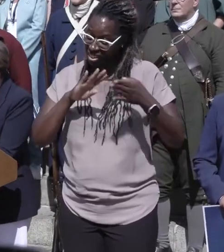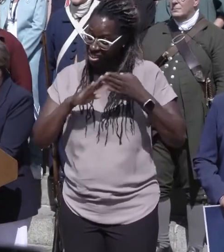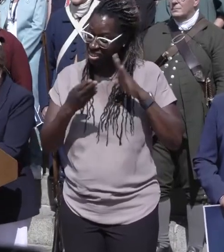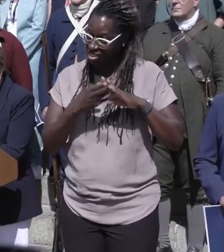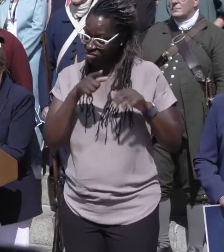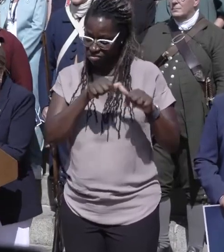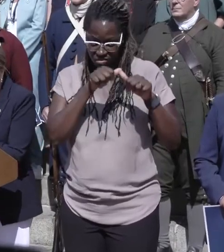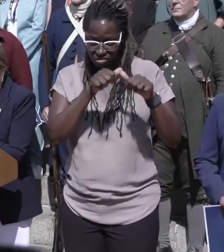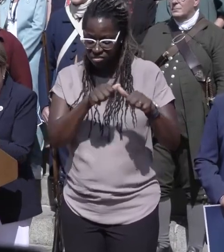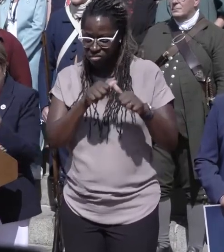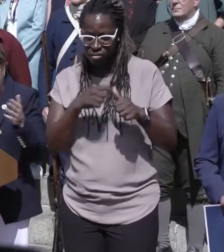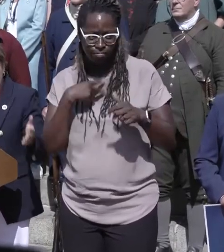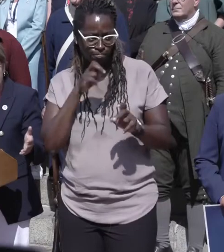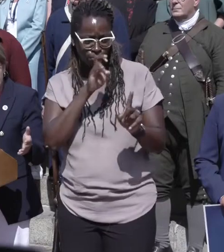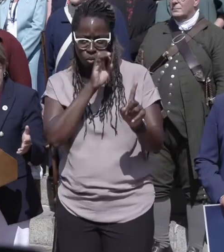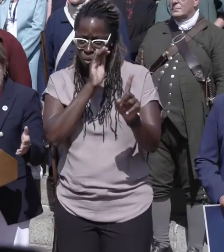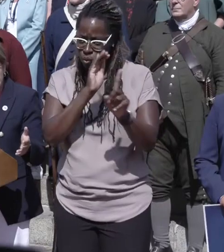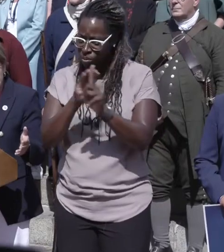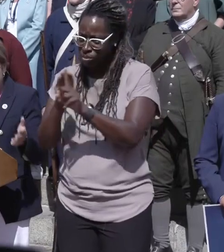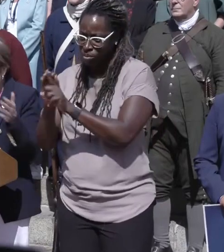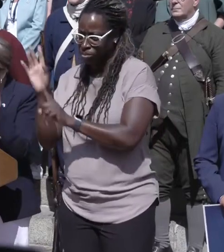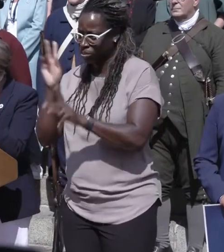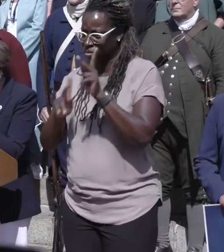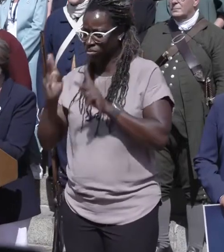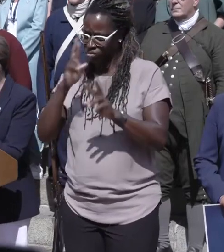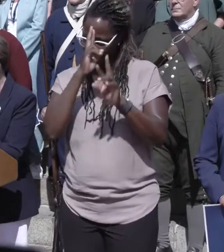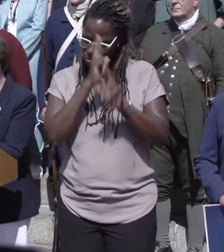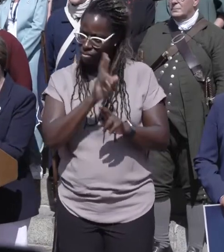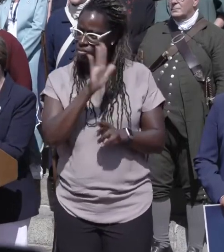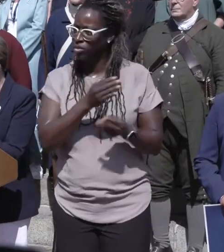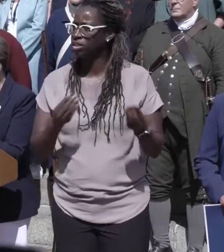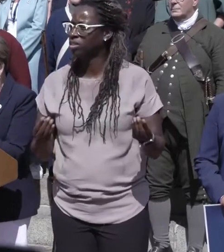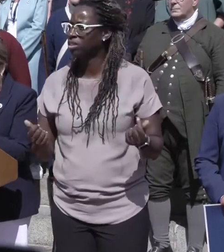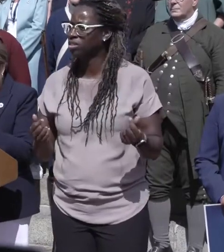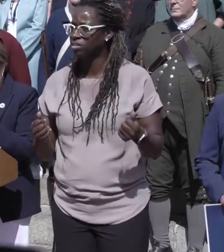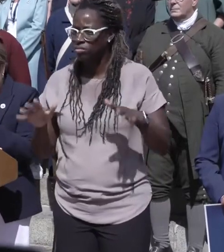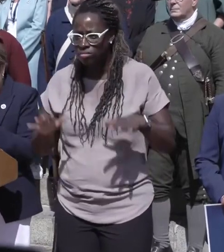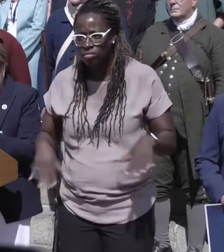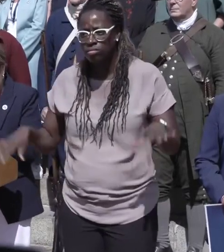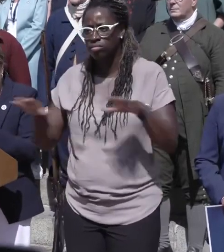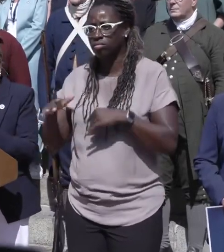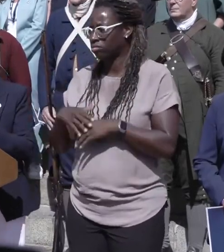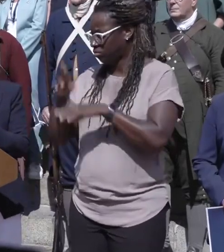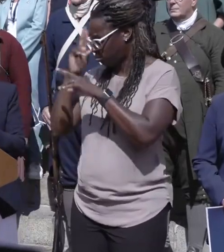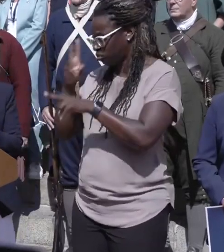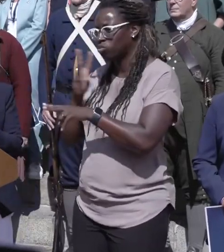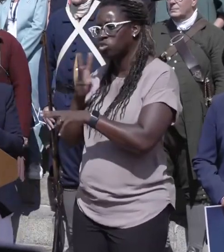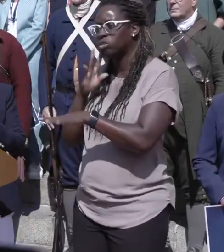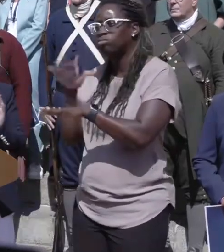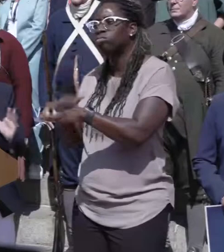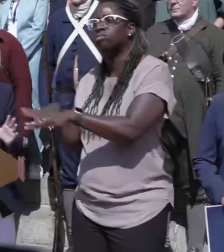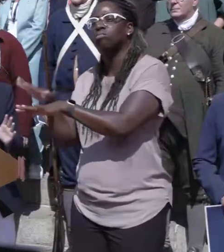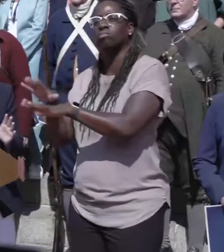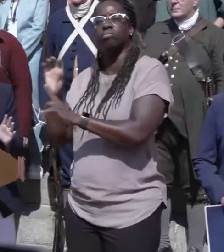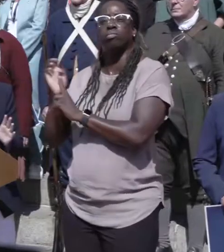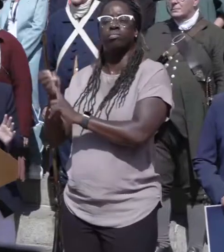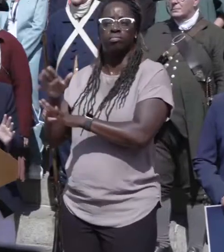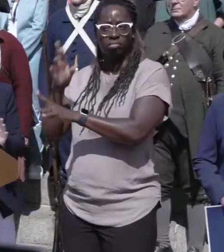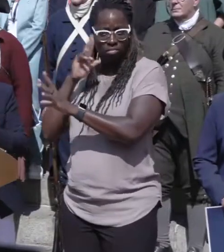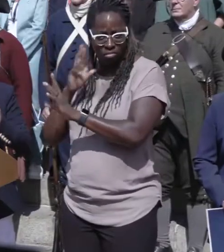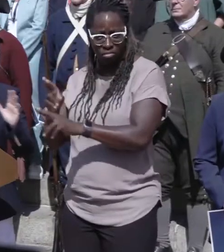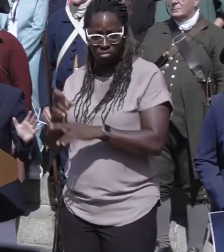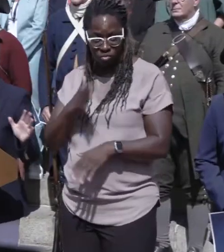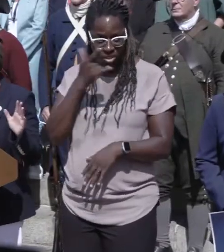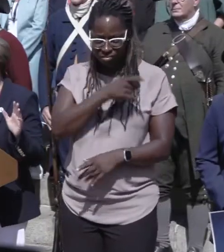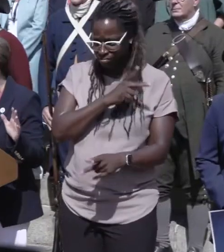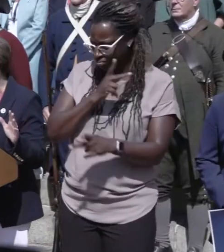us in respect for the lands and the waters and for their stewardship over centuries.